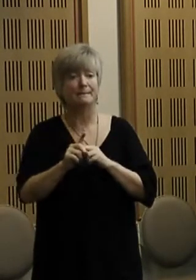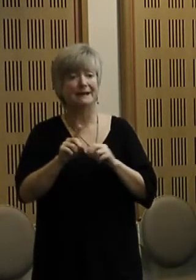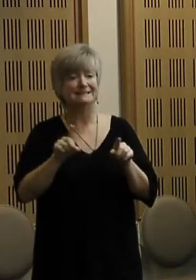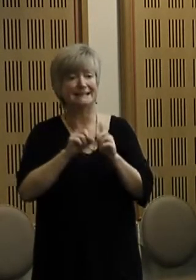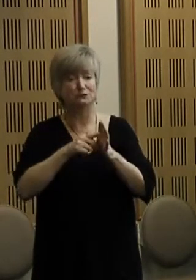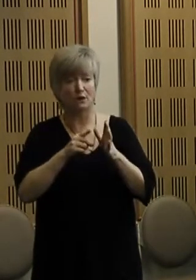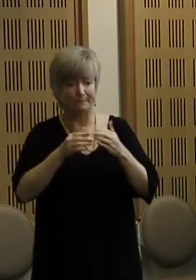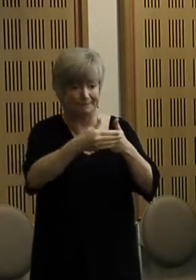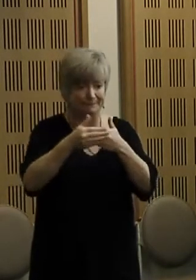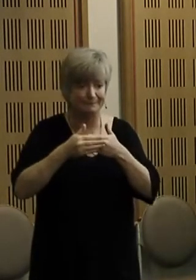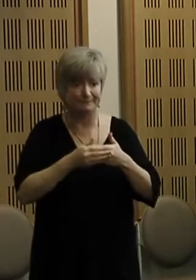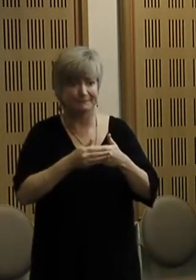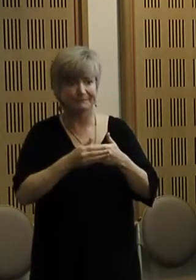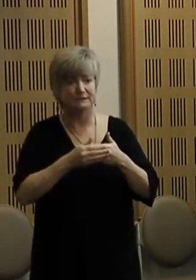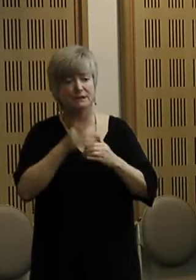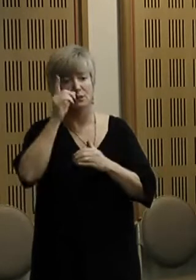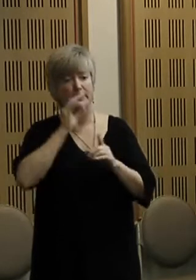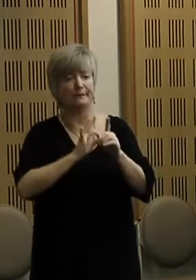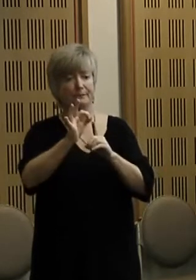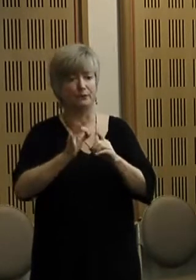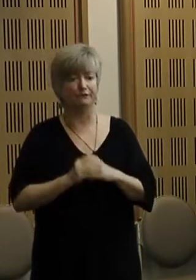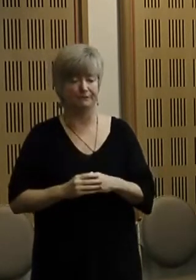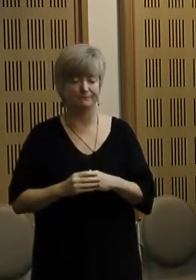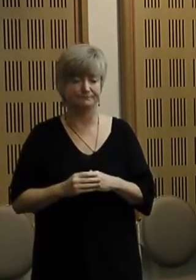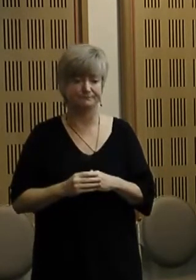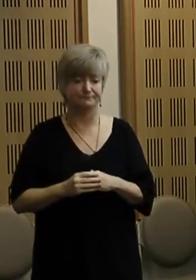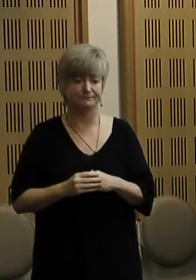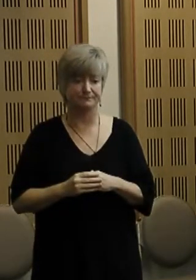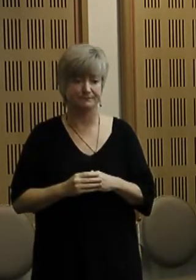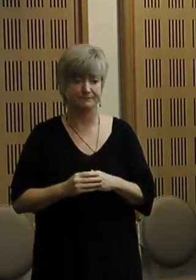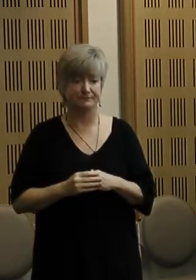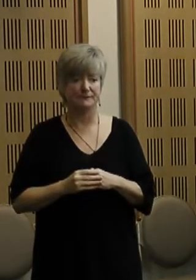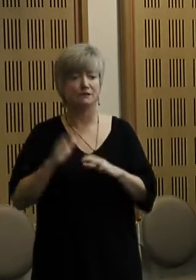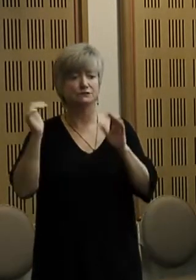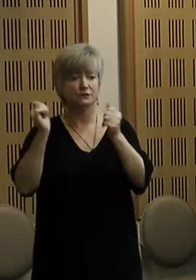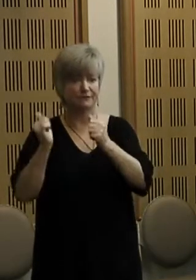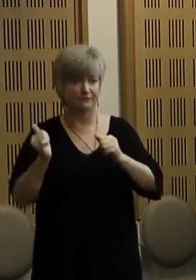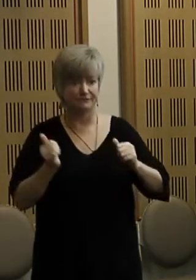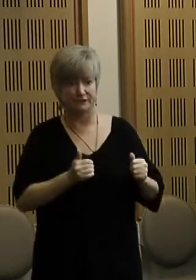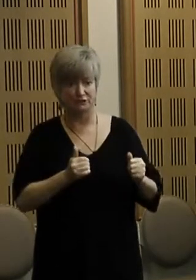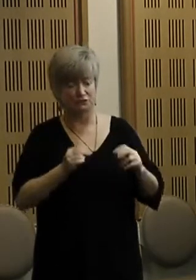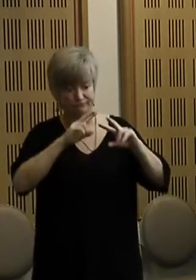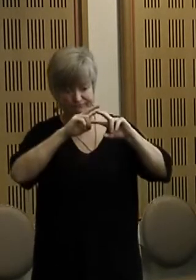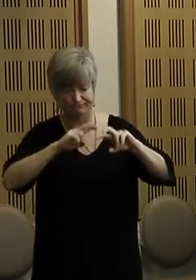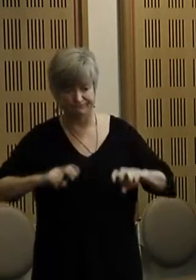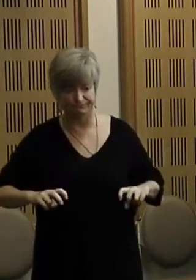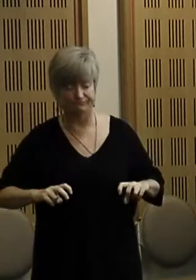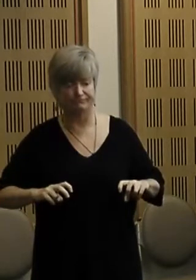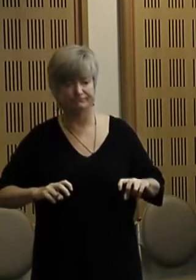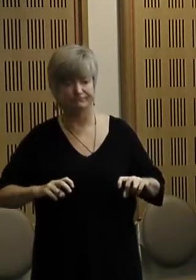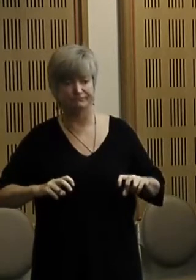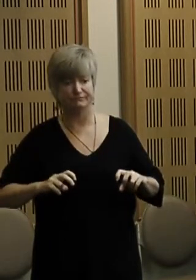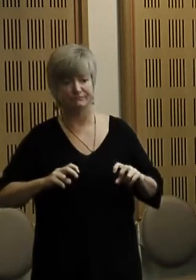actually addressing them, we can probably do a little bit better. So at the end of this, once we did the extra analysis for the